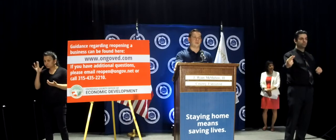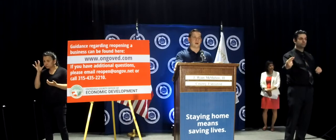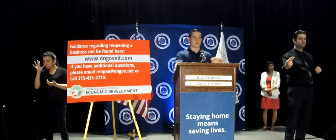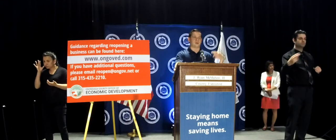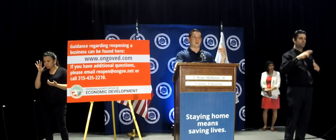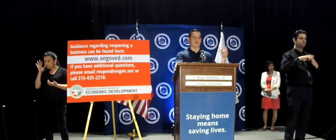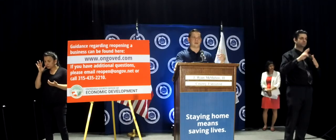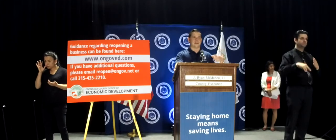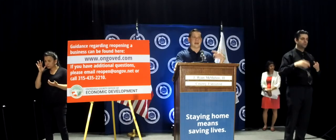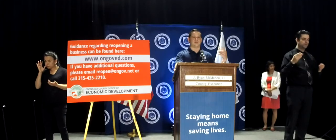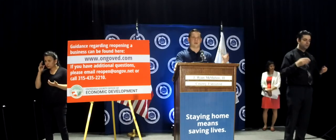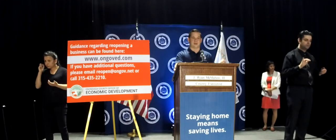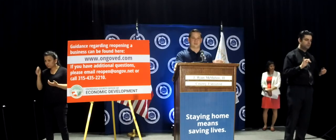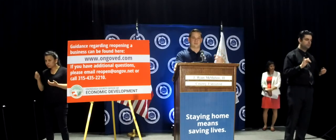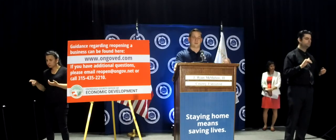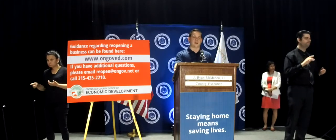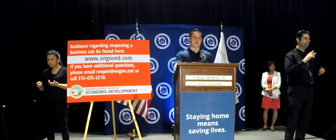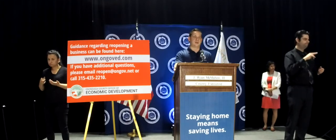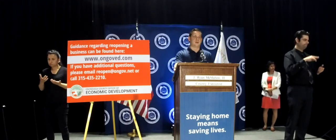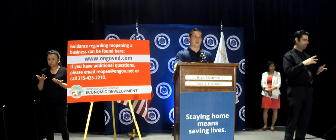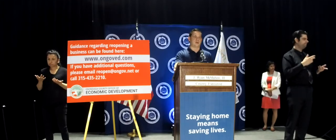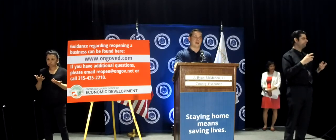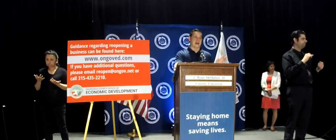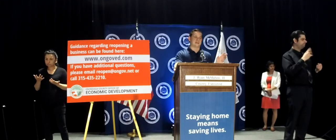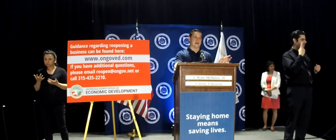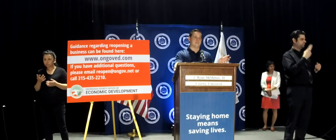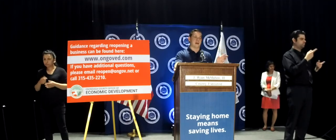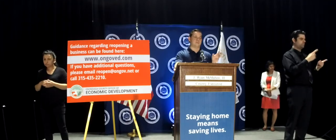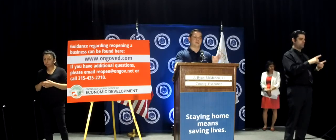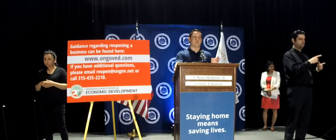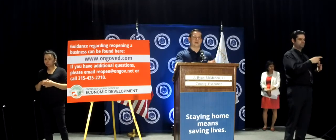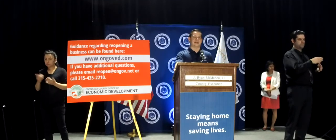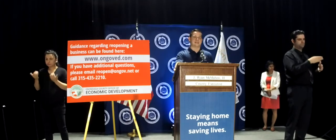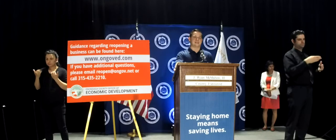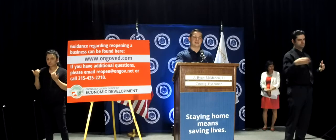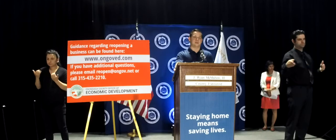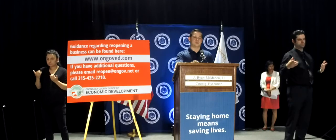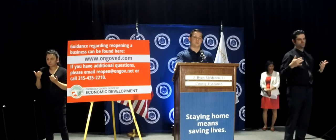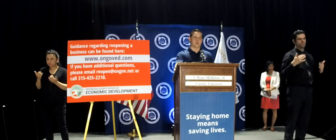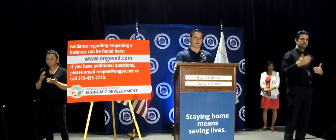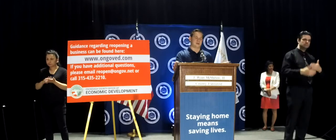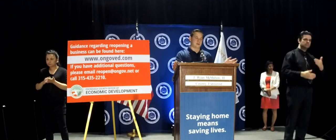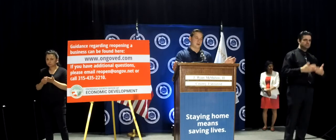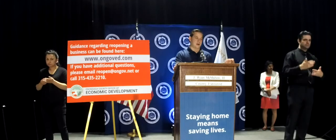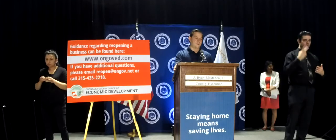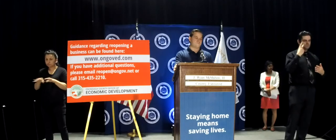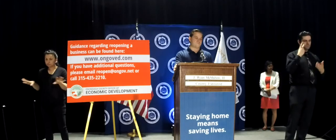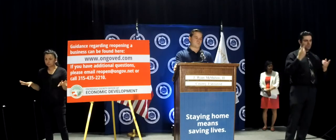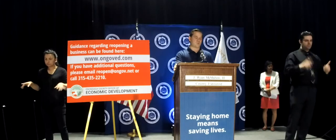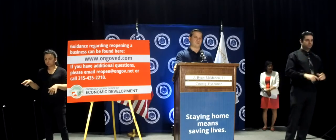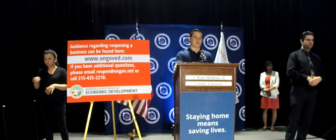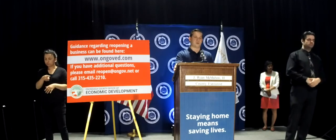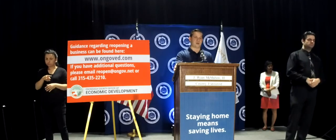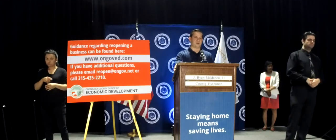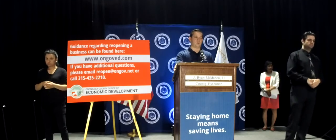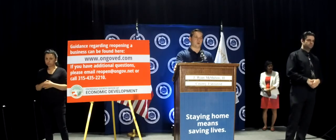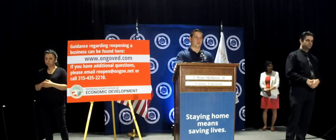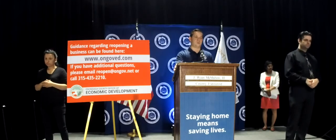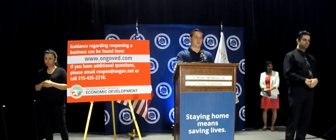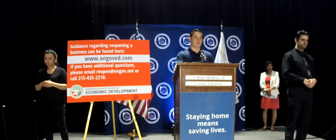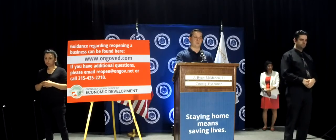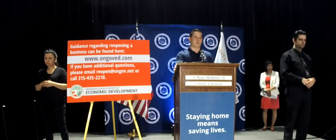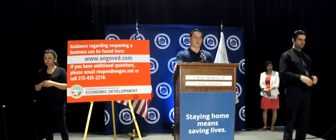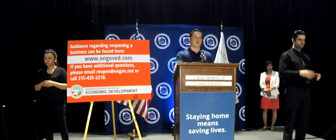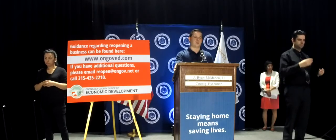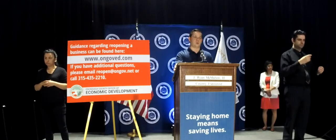you'll hear about crowded gatherings, but whether or not that meant people got sick and the spread went further than it would